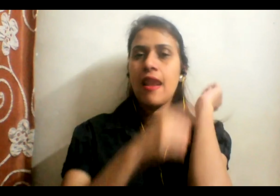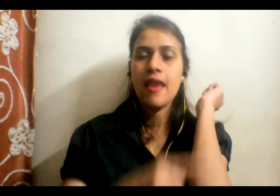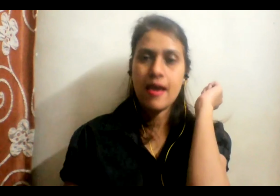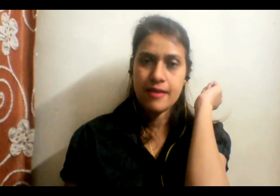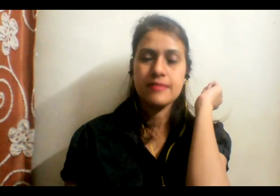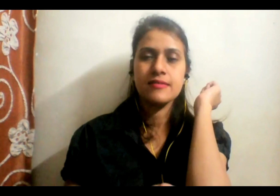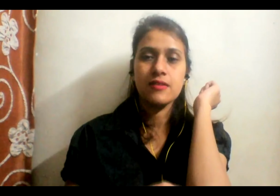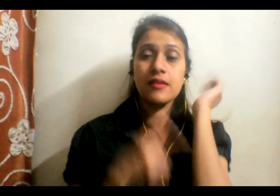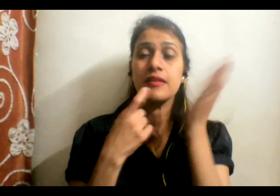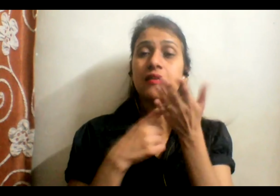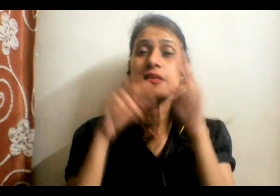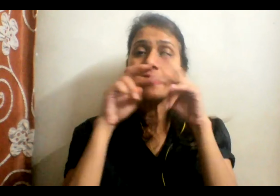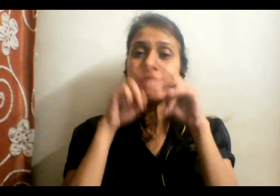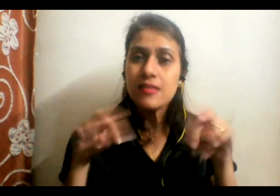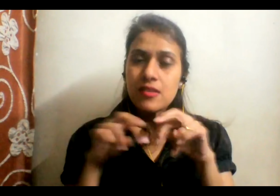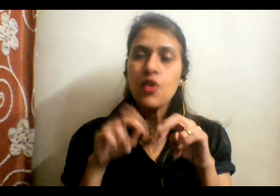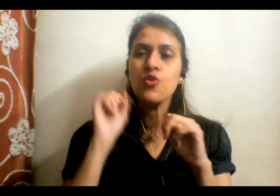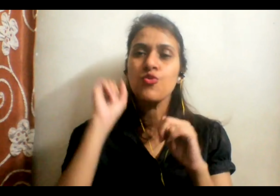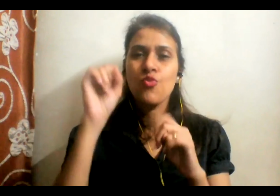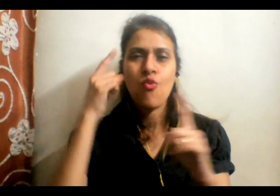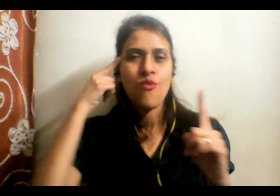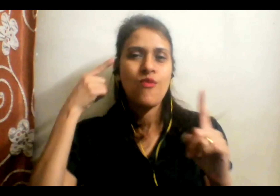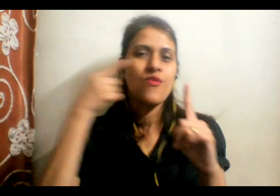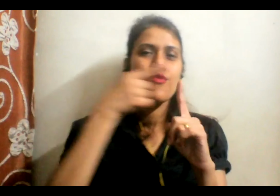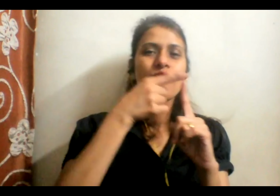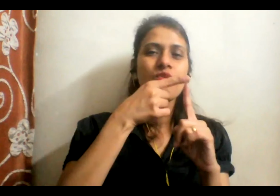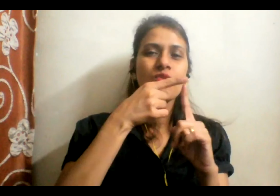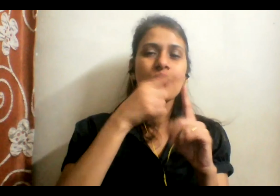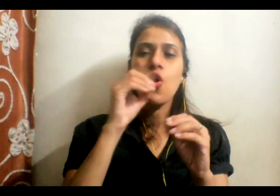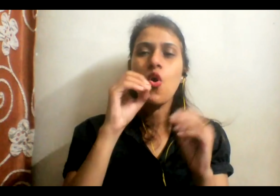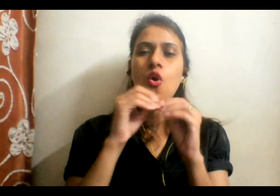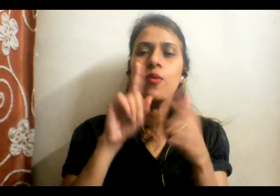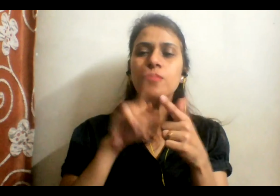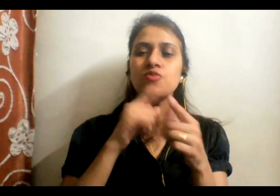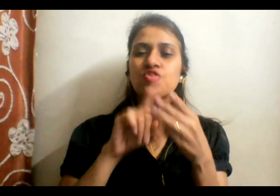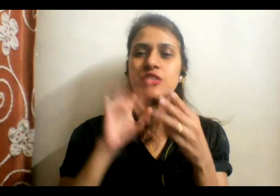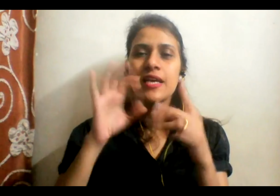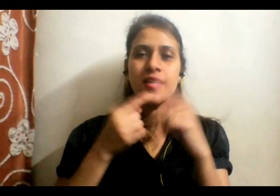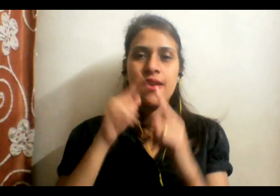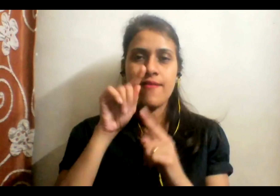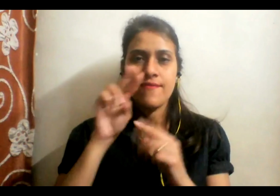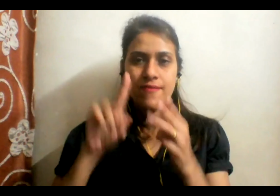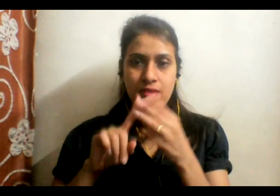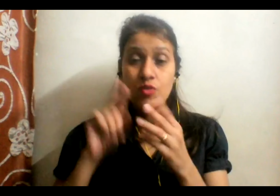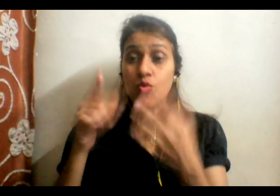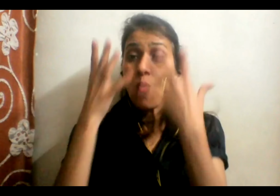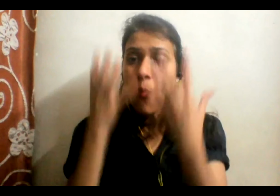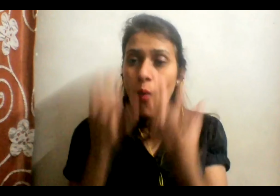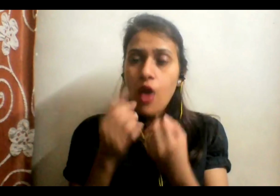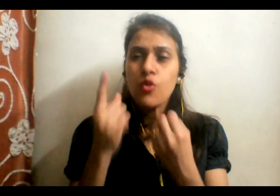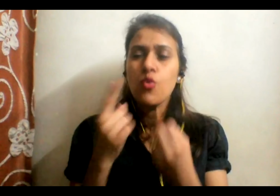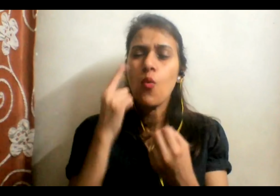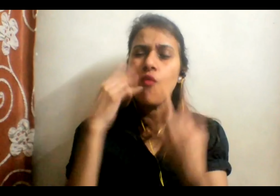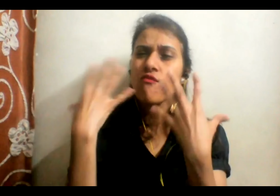to research, your intent, your objective, as I said, why do you want to do it? What do you want to find out? That is a